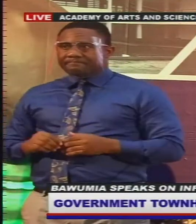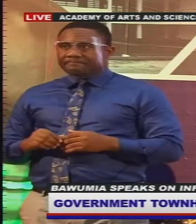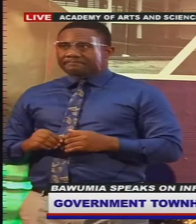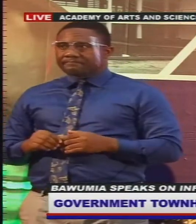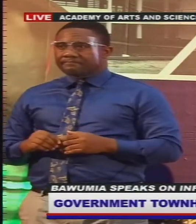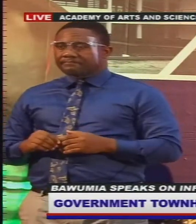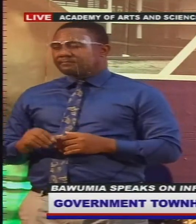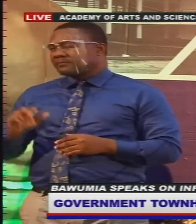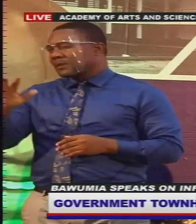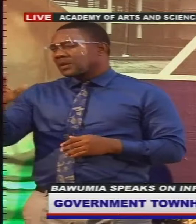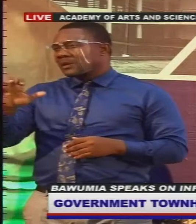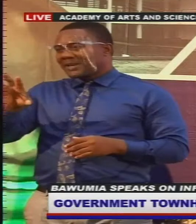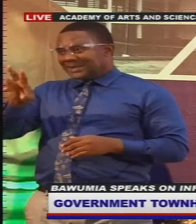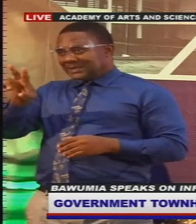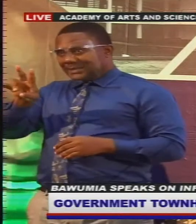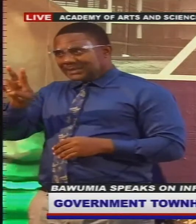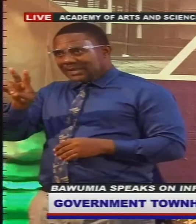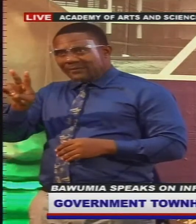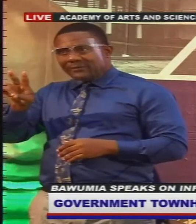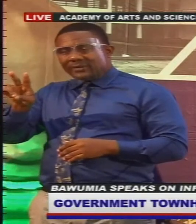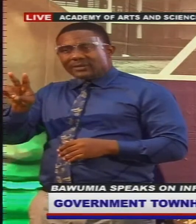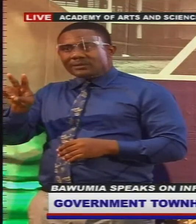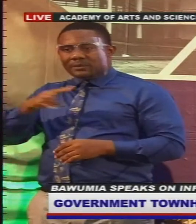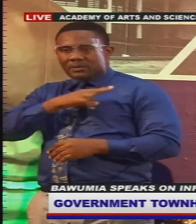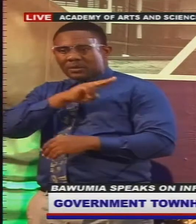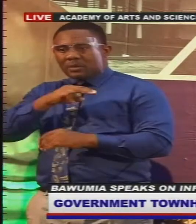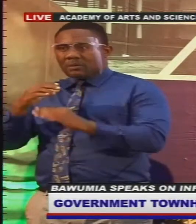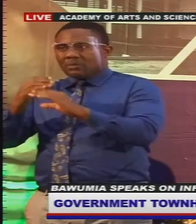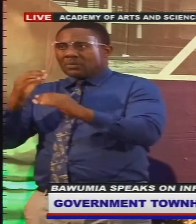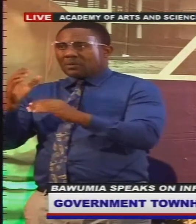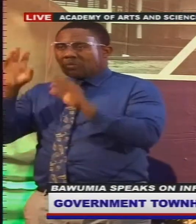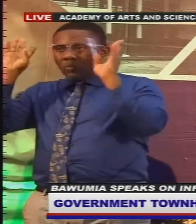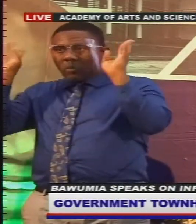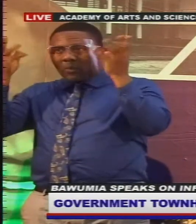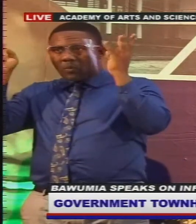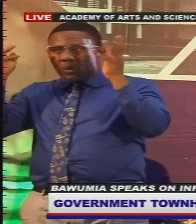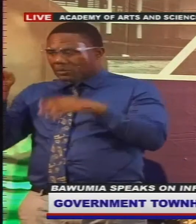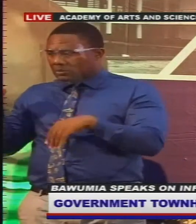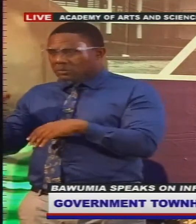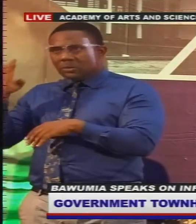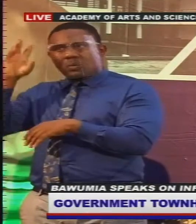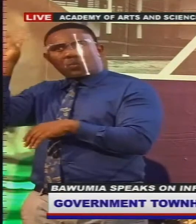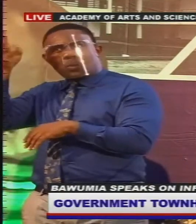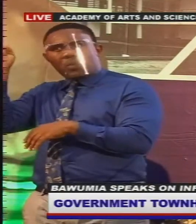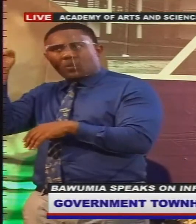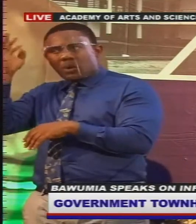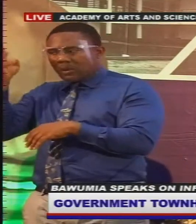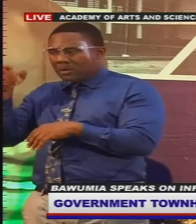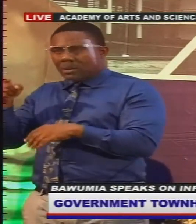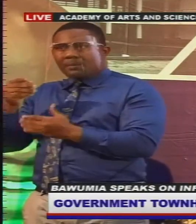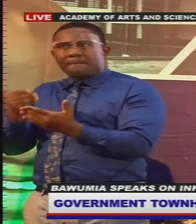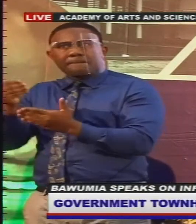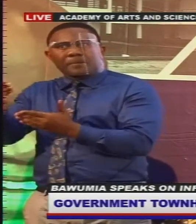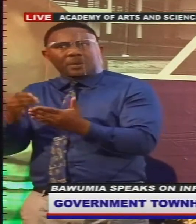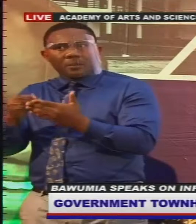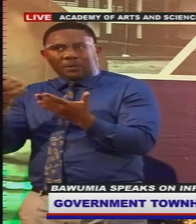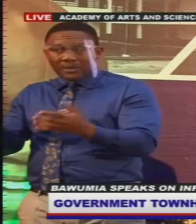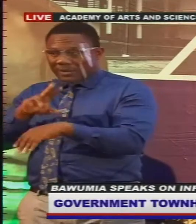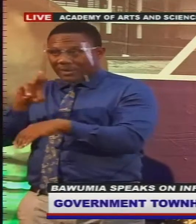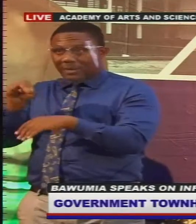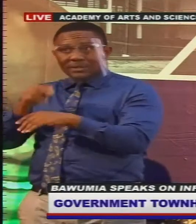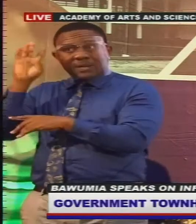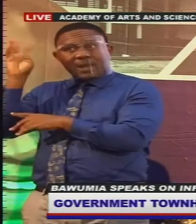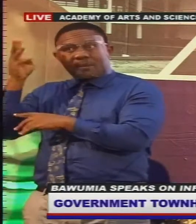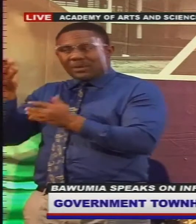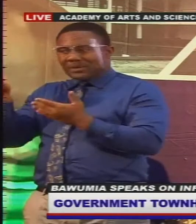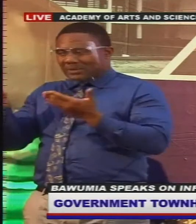307 well-equipped state-of-the-art ambulances have been procured and managed by the National Ambulance Service, with